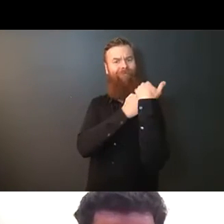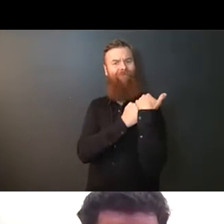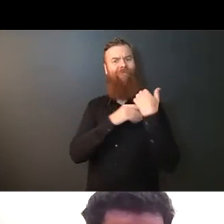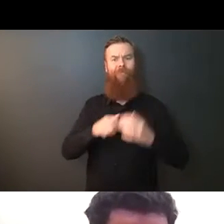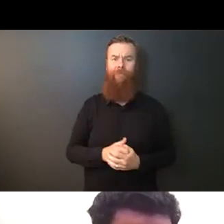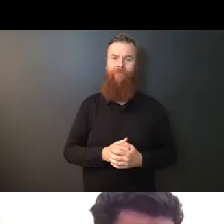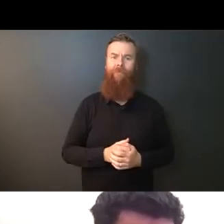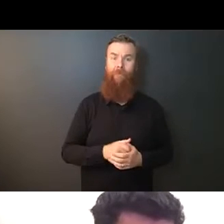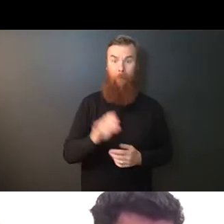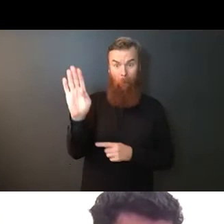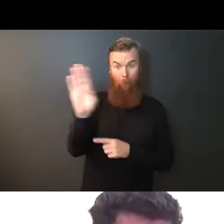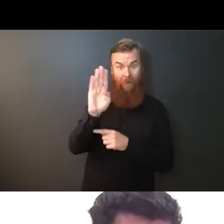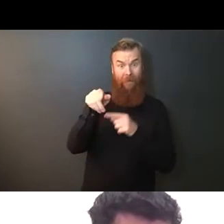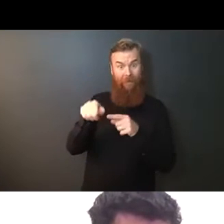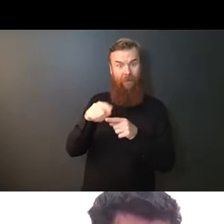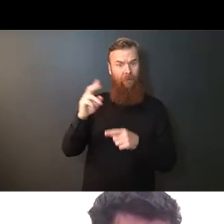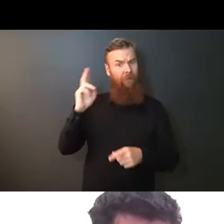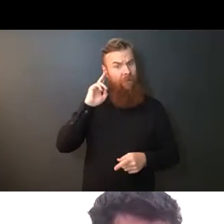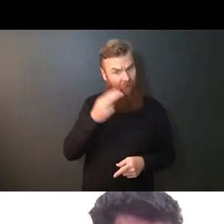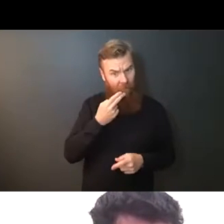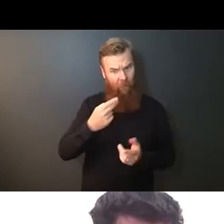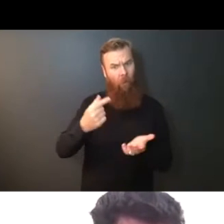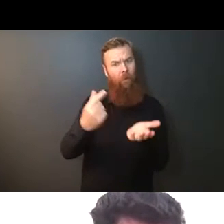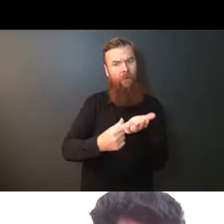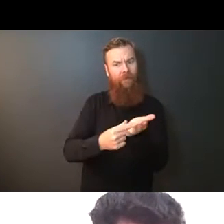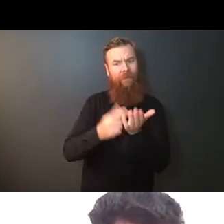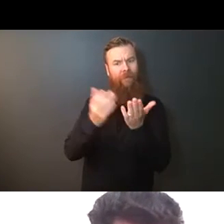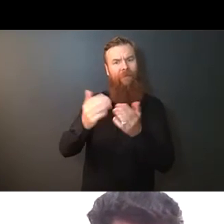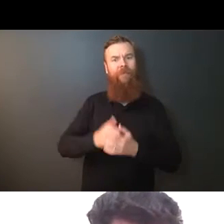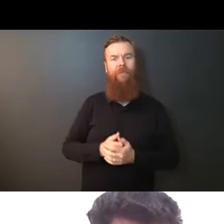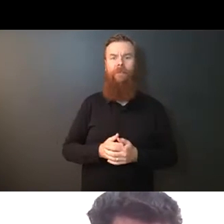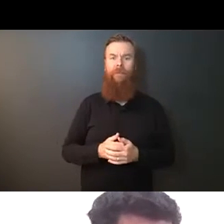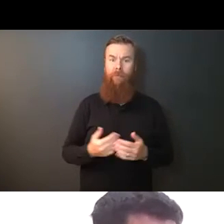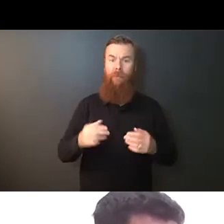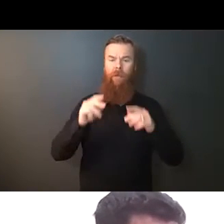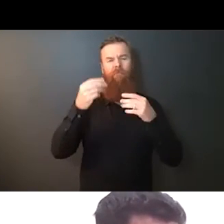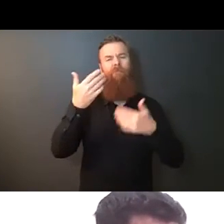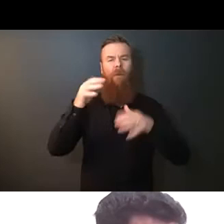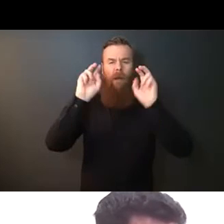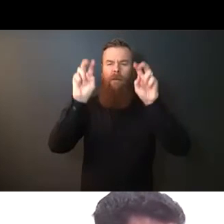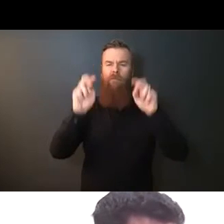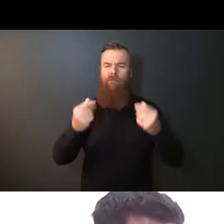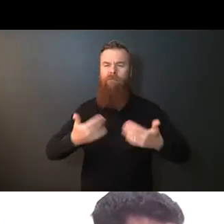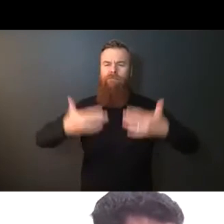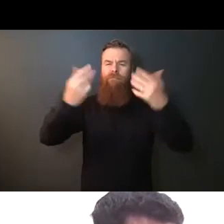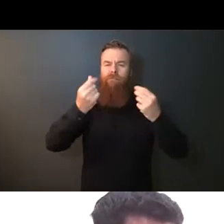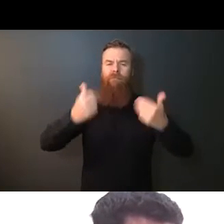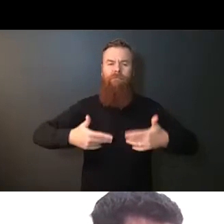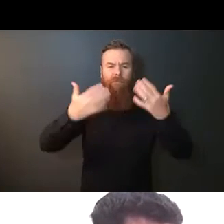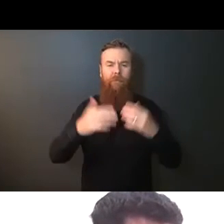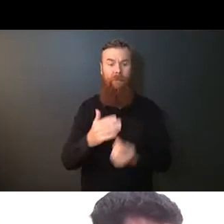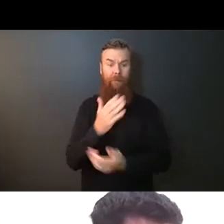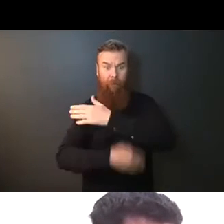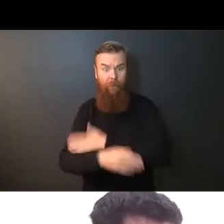by profession, a disability rights advocate by heart, as I like to say. She's an alumni of the IDA